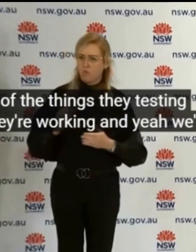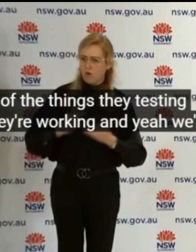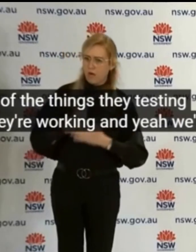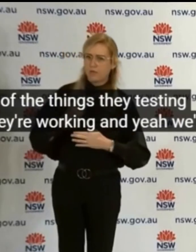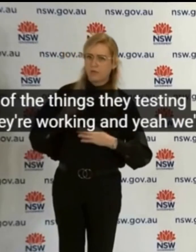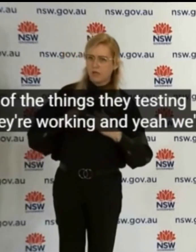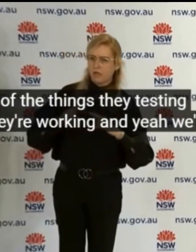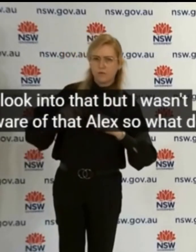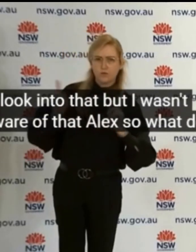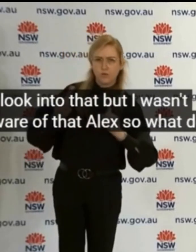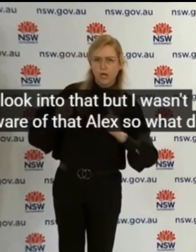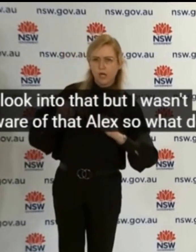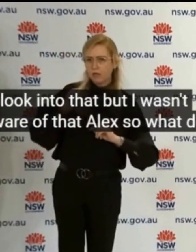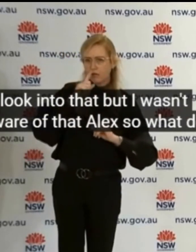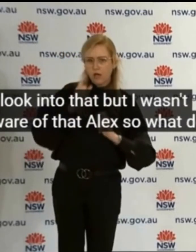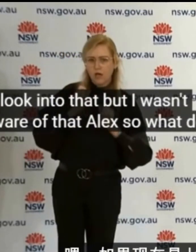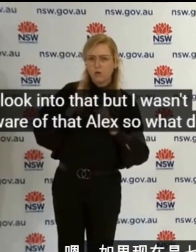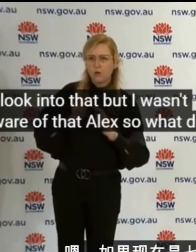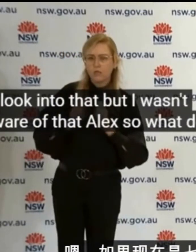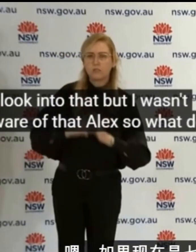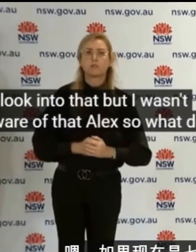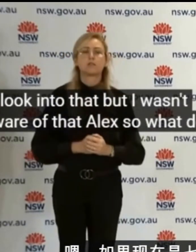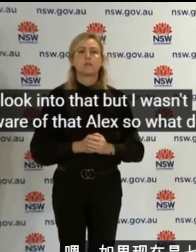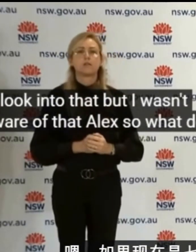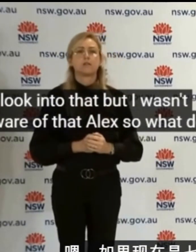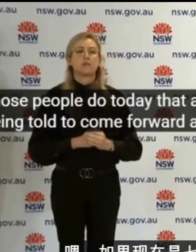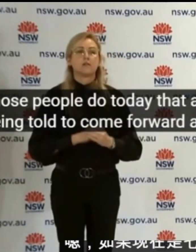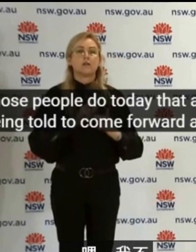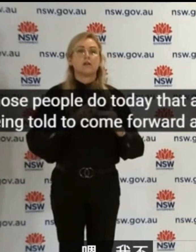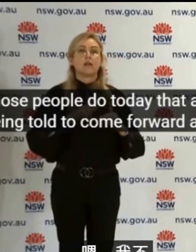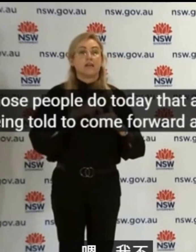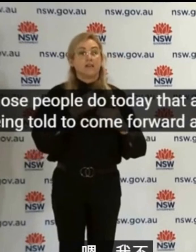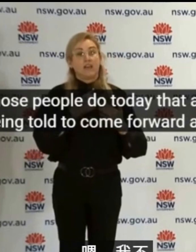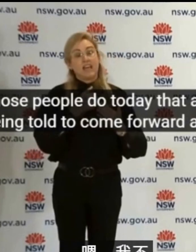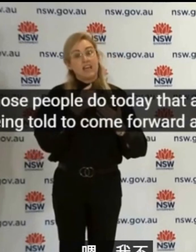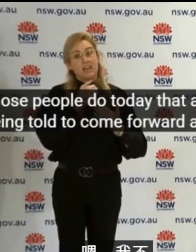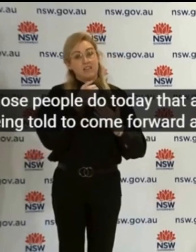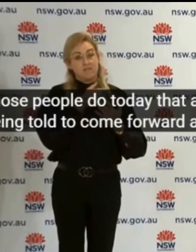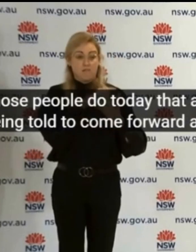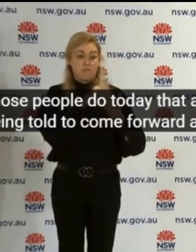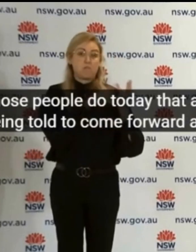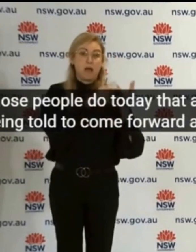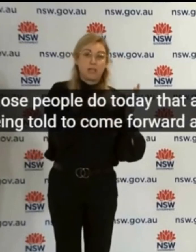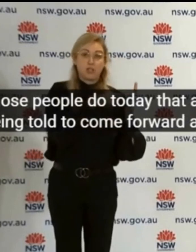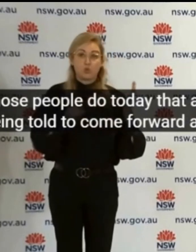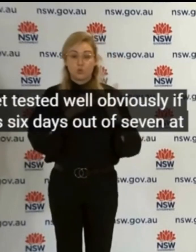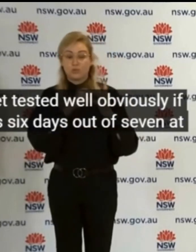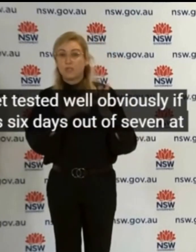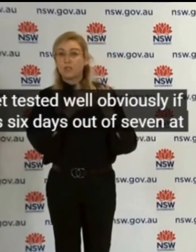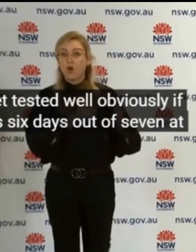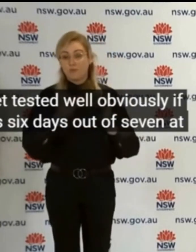tested? Well, obviously, if it's 6 days out of 7 at the moment, I don't know about that 7th day, but we'll take advice on